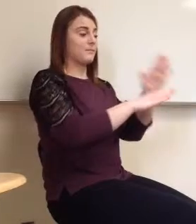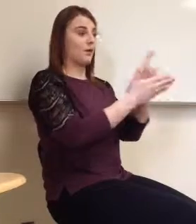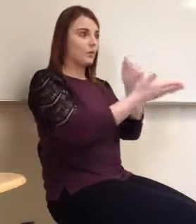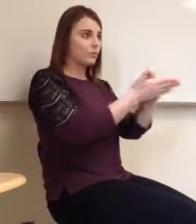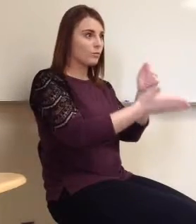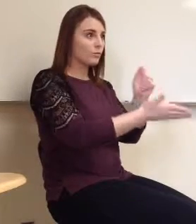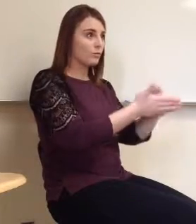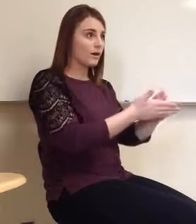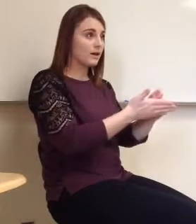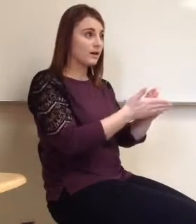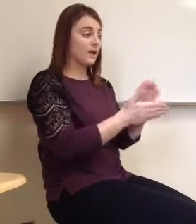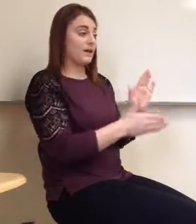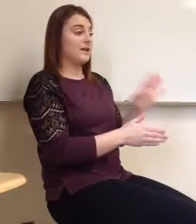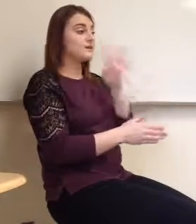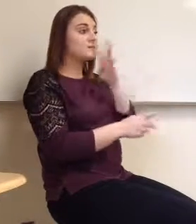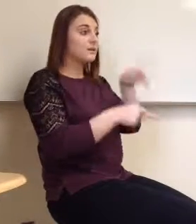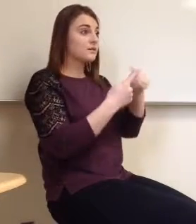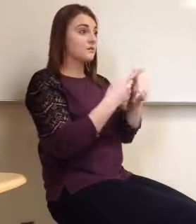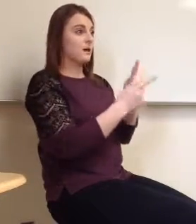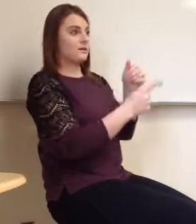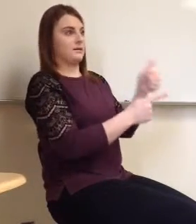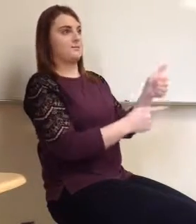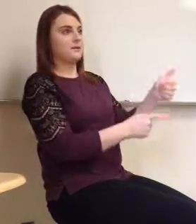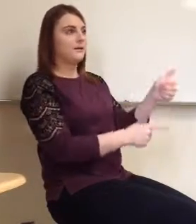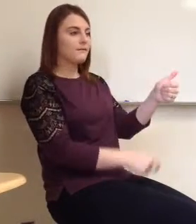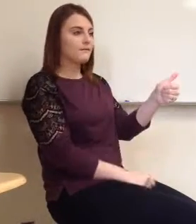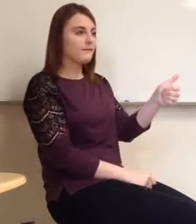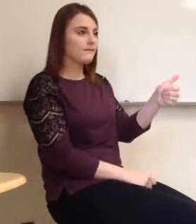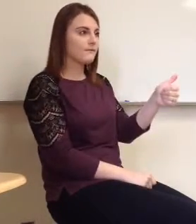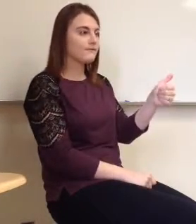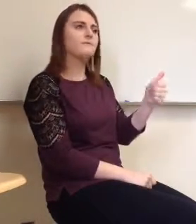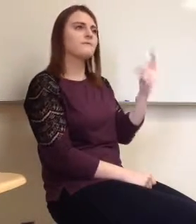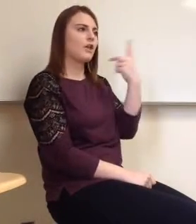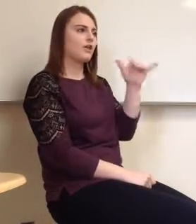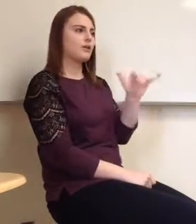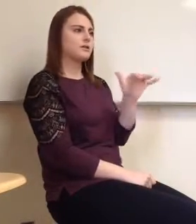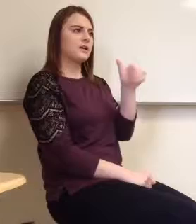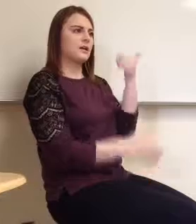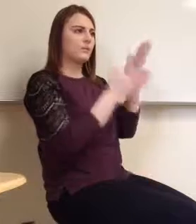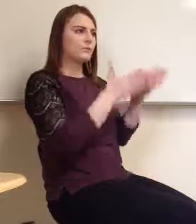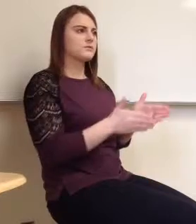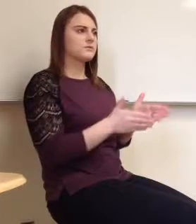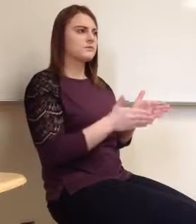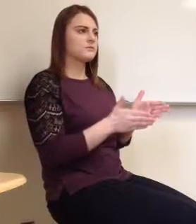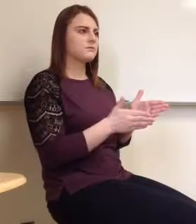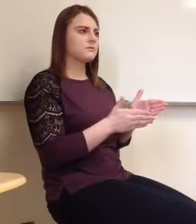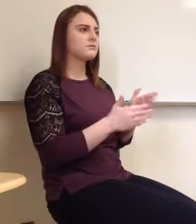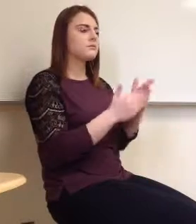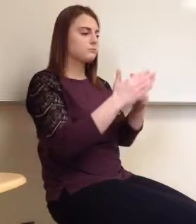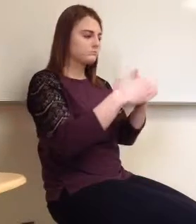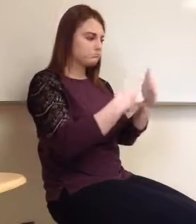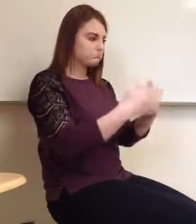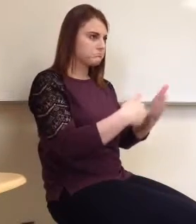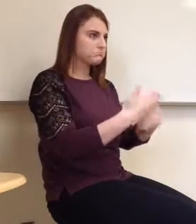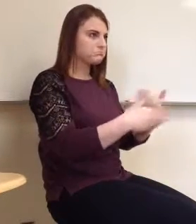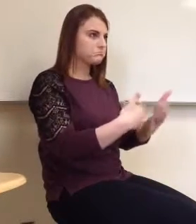as if he's someone else. And he goes on about a smart Indian is a